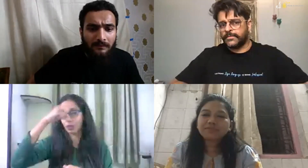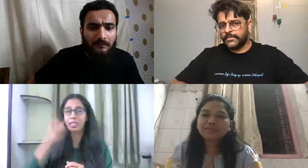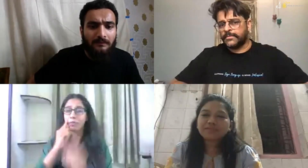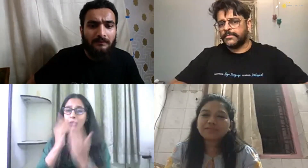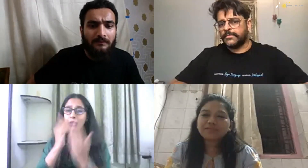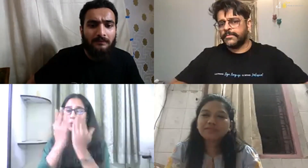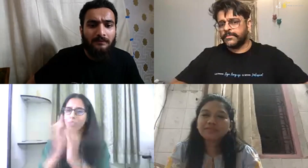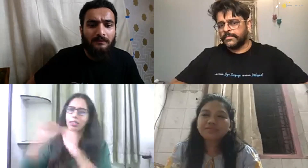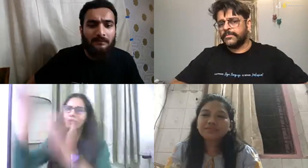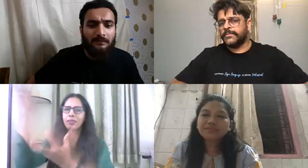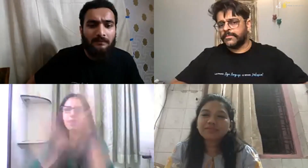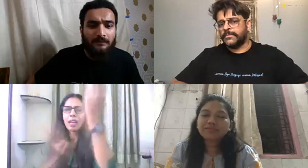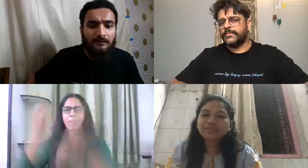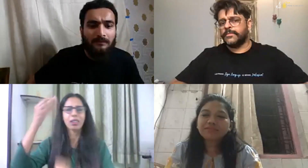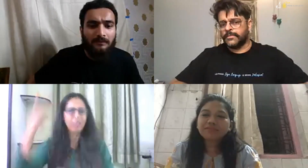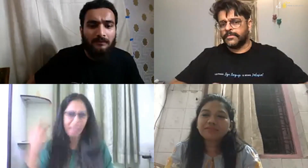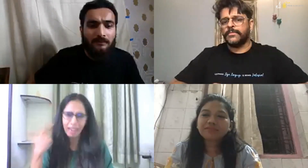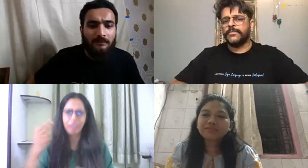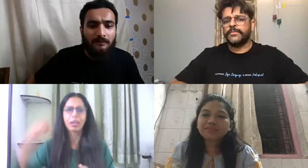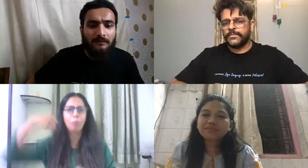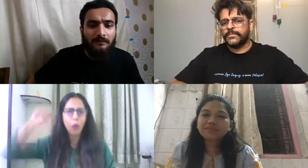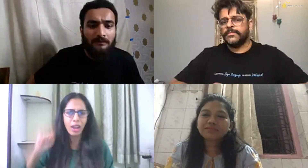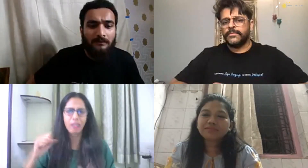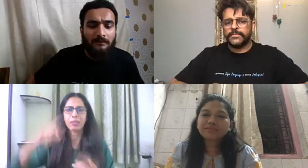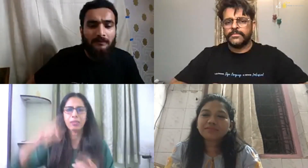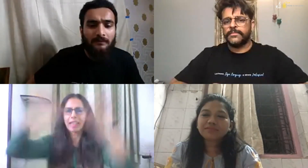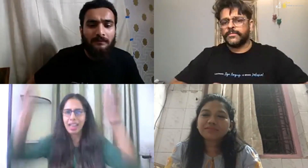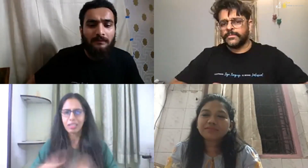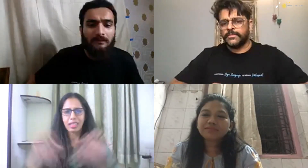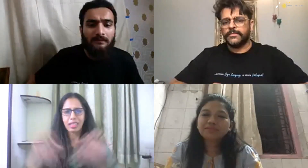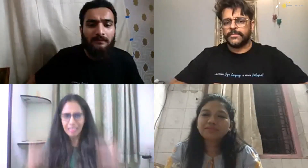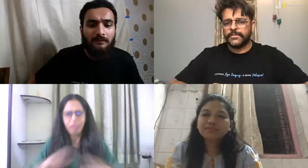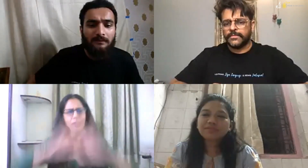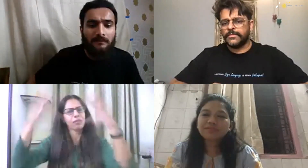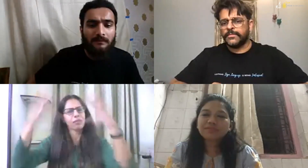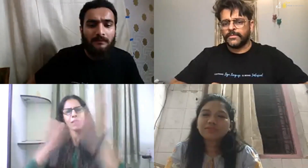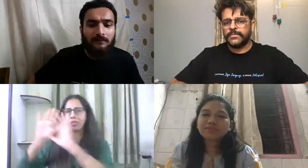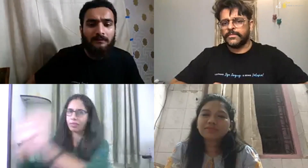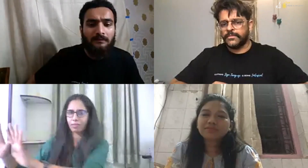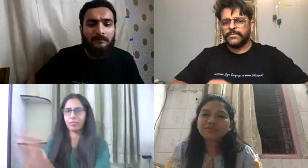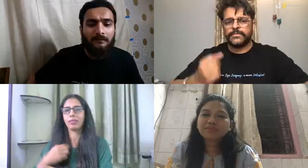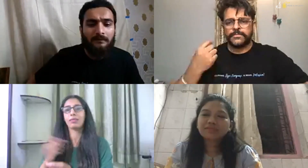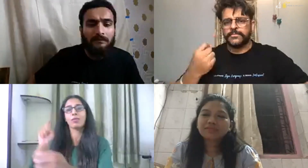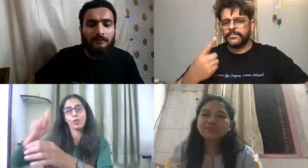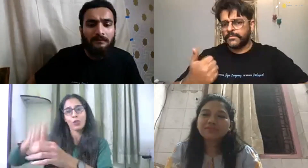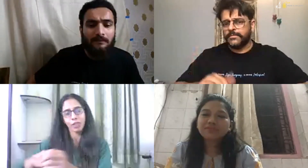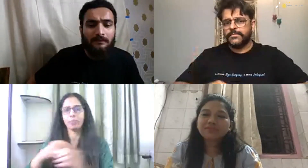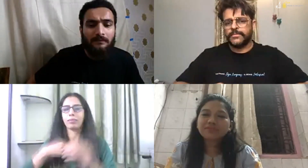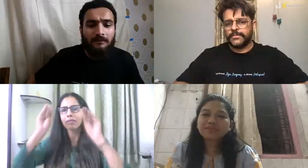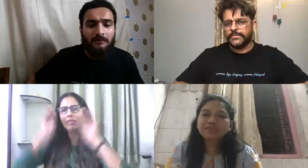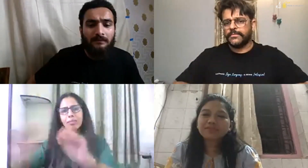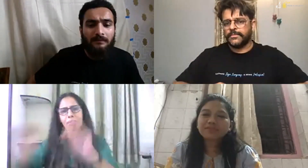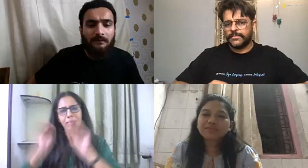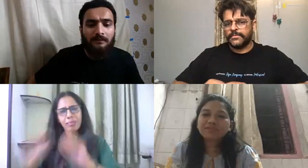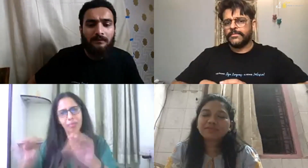I went there and I taught to the student for 6 months for free of cost. No, Manisha, that's not what she means. She's saying that I was